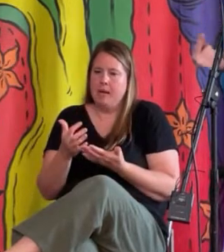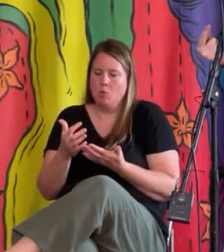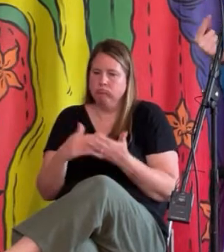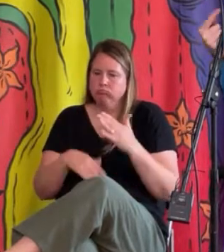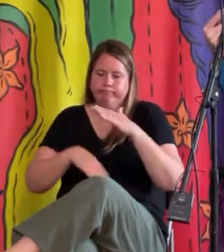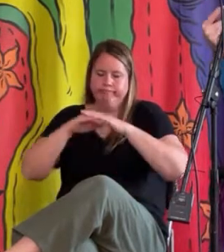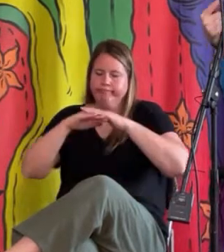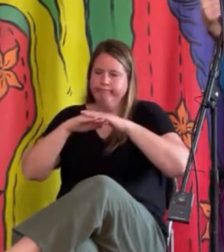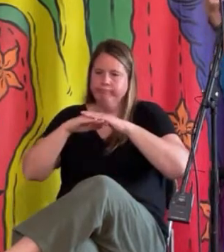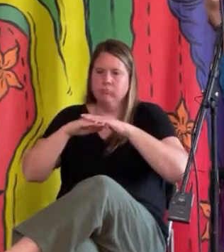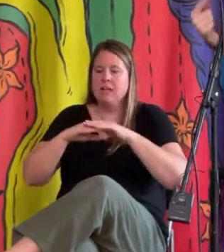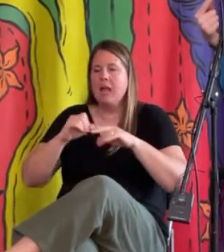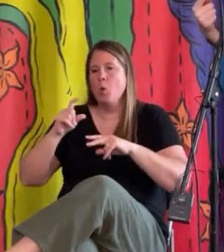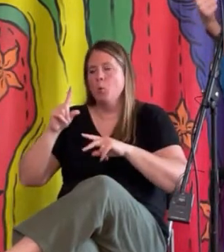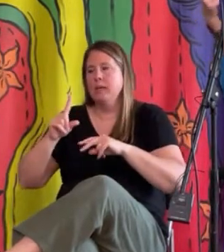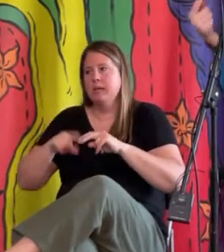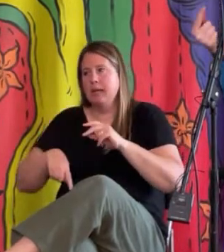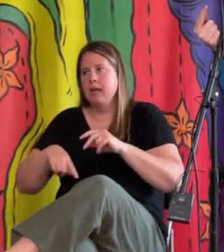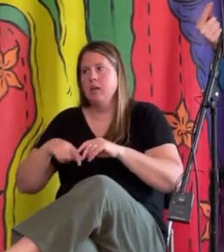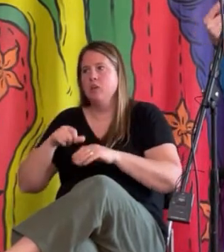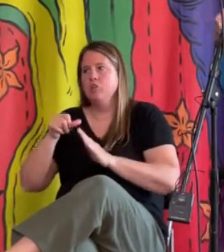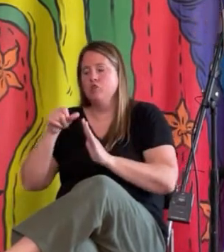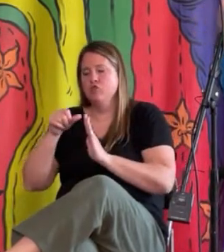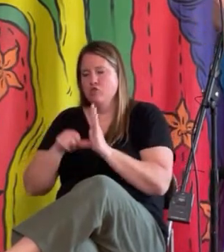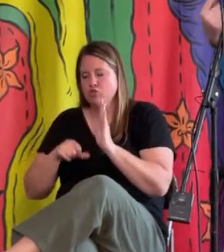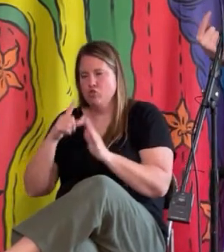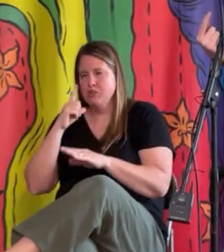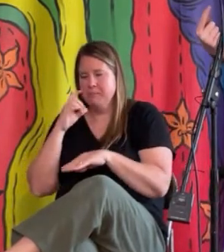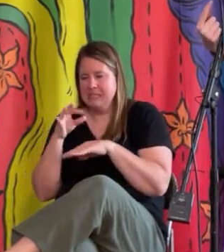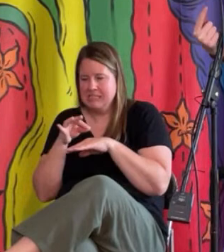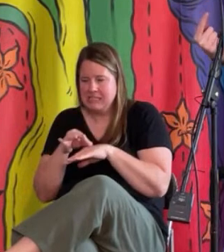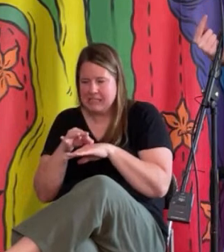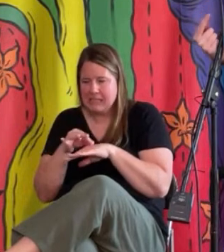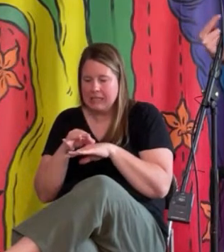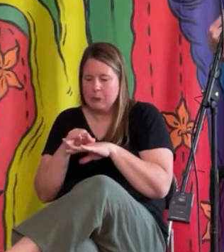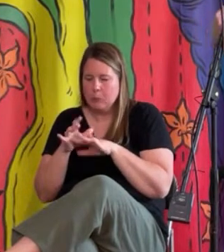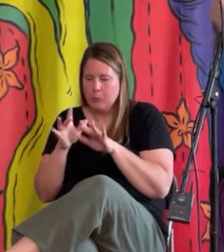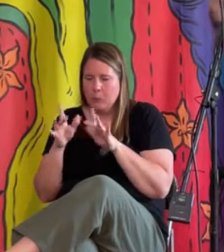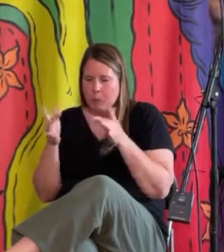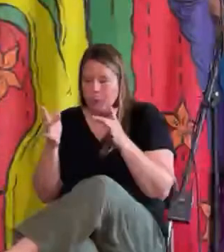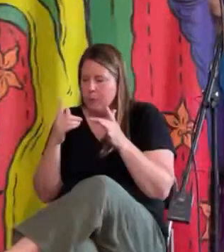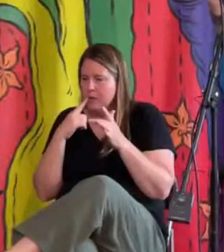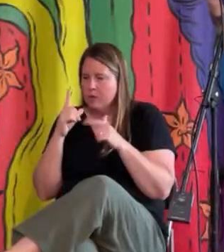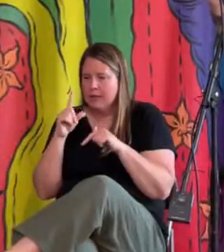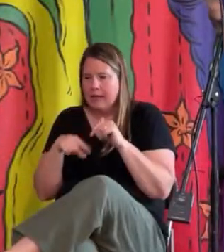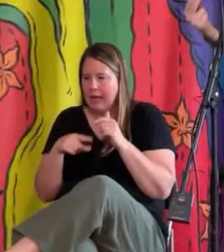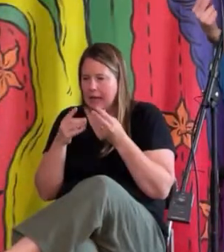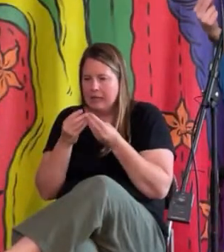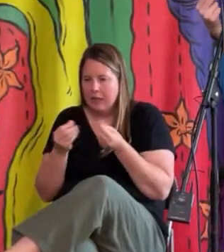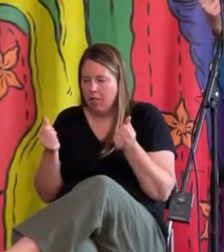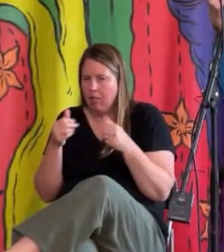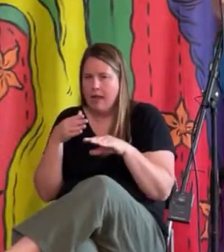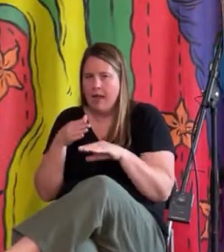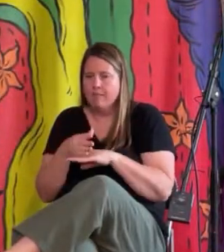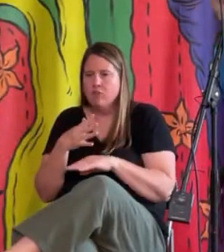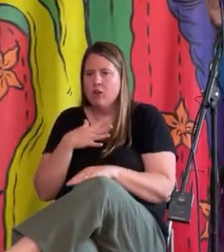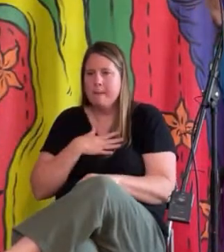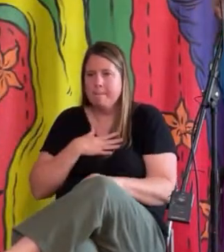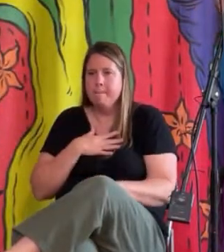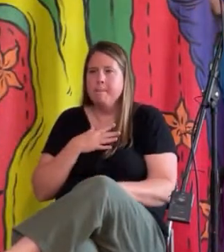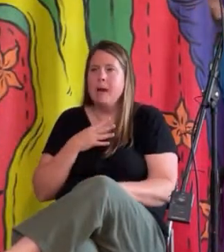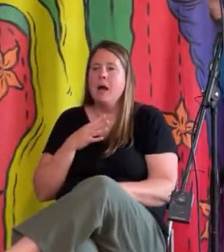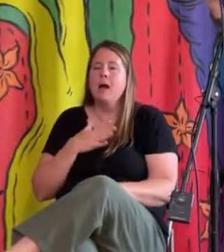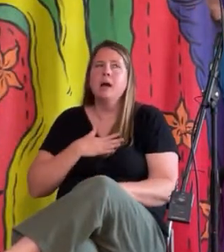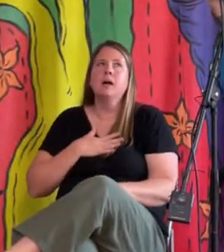perform surgery on it because the skin is so delicate that it wouldn't heal afterwards. And my chemo is cancer,